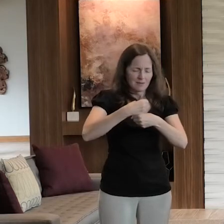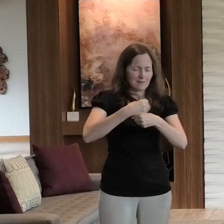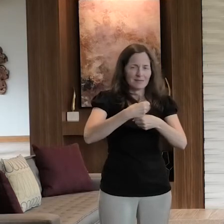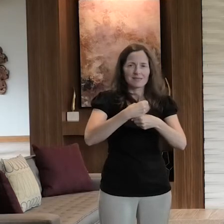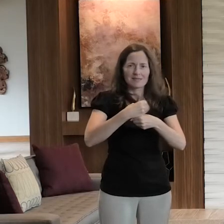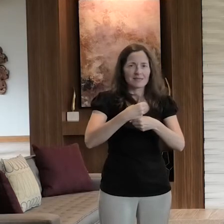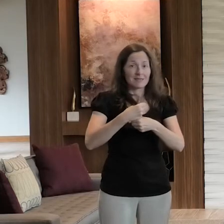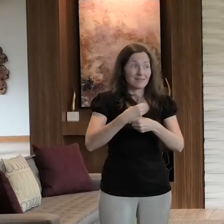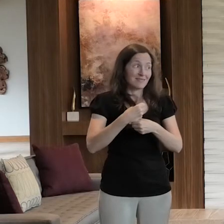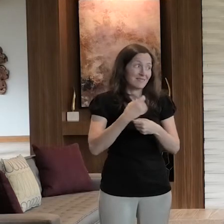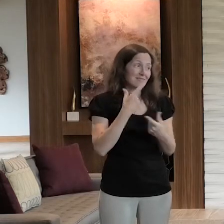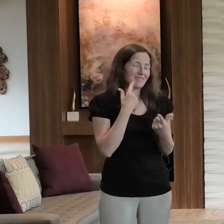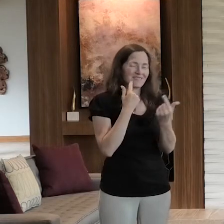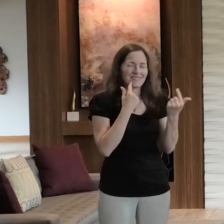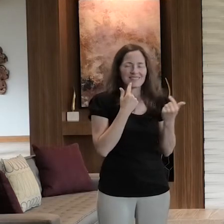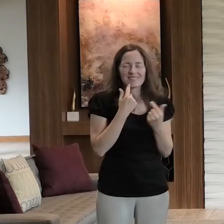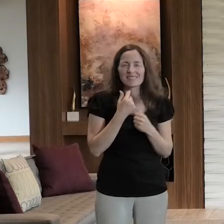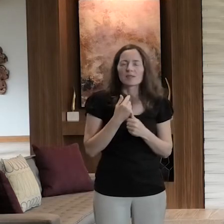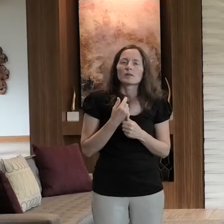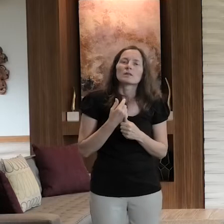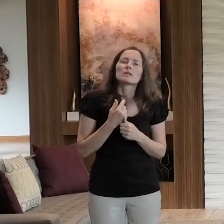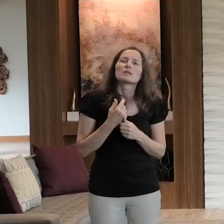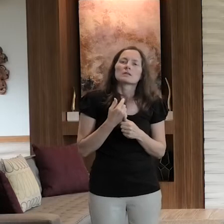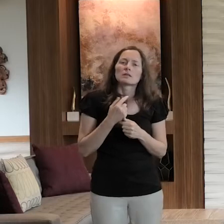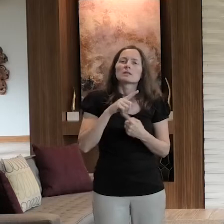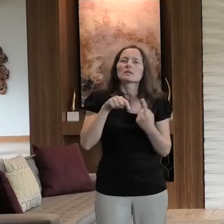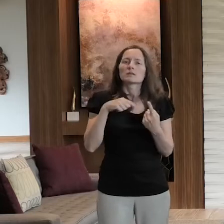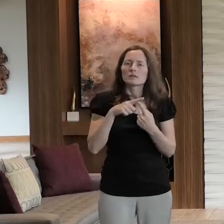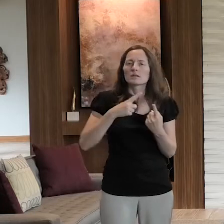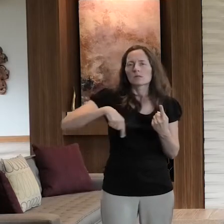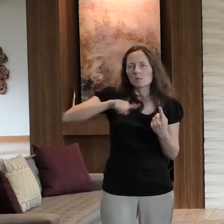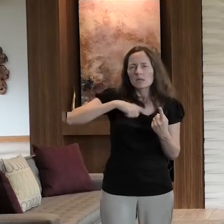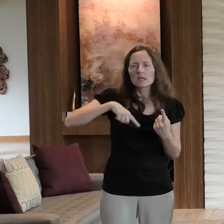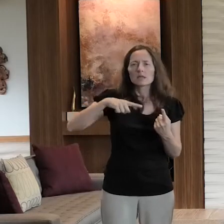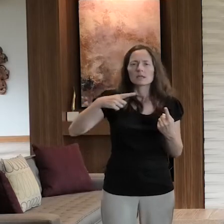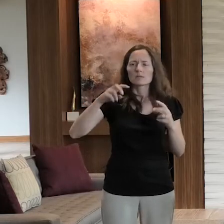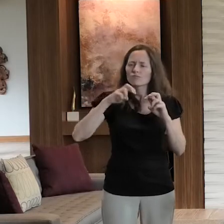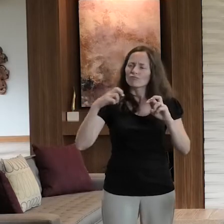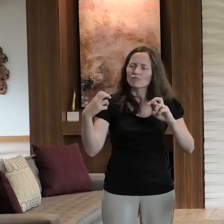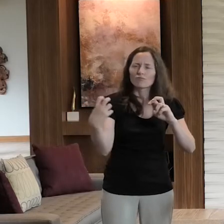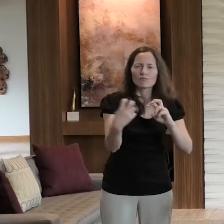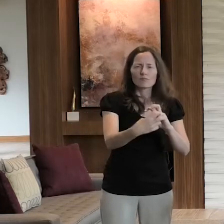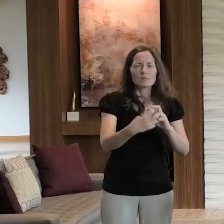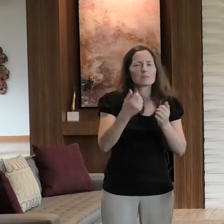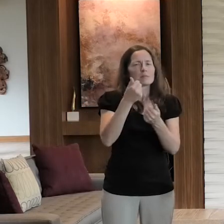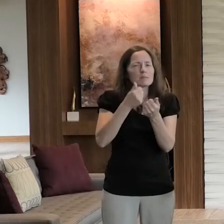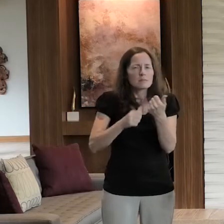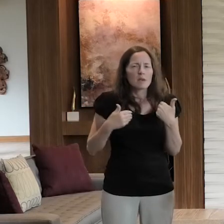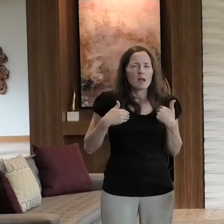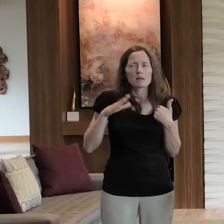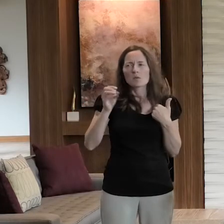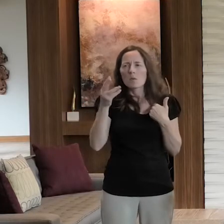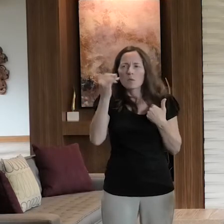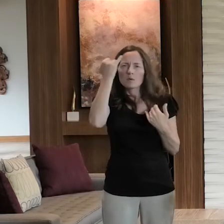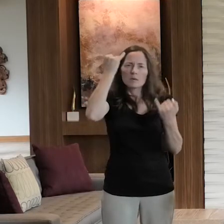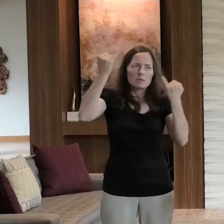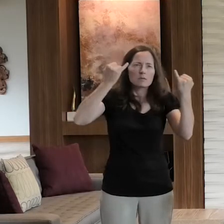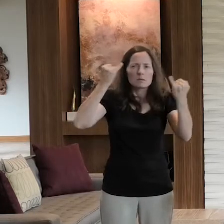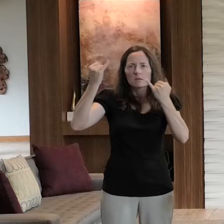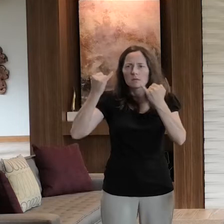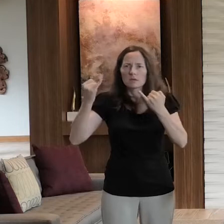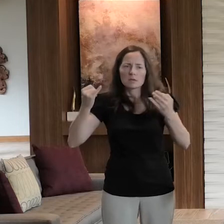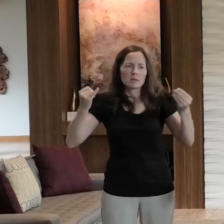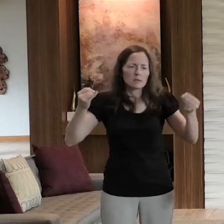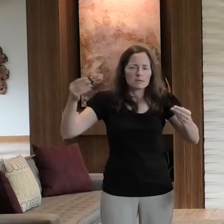we put this whole thing together, each person had an idea, and it was really, how do we put all the ideas